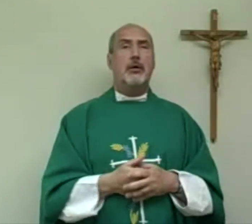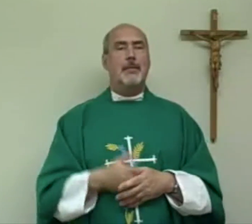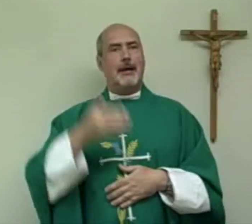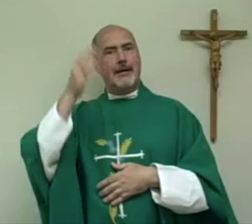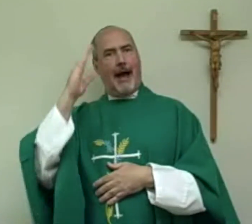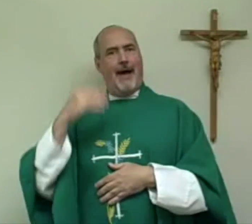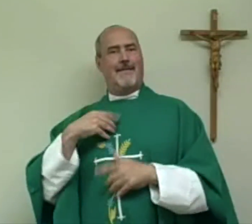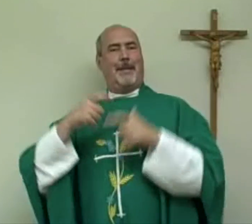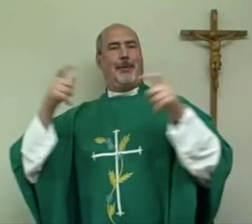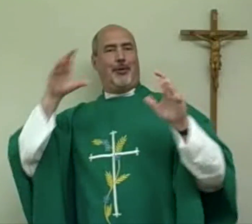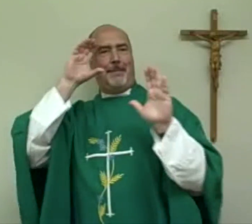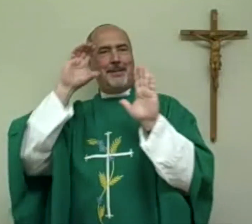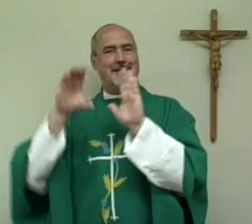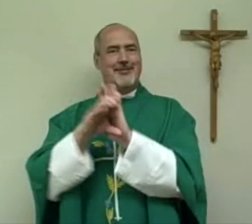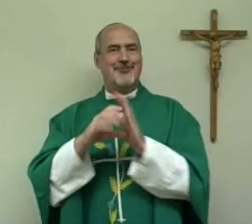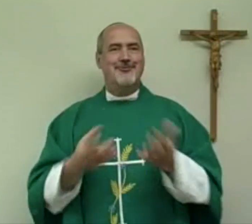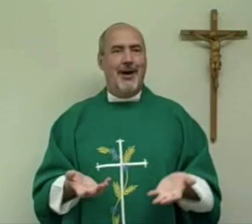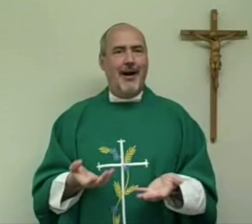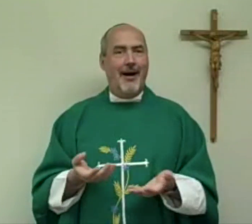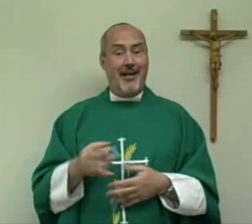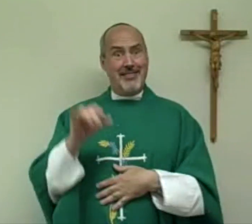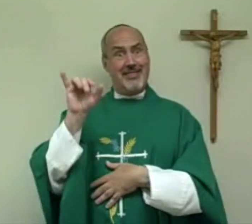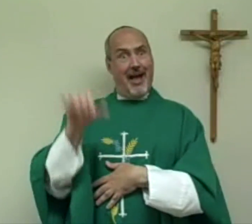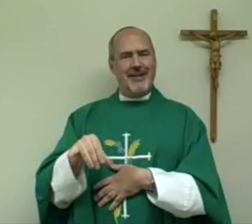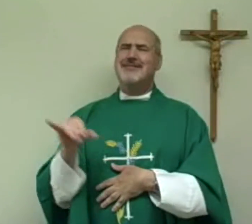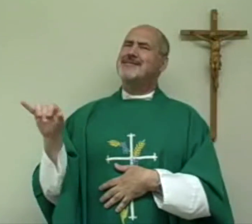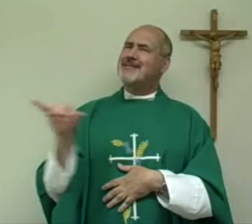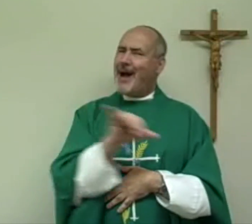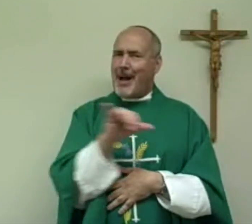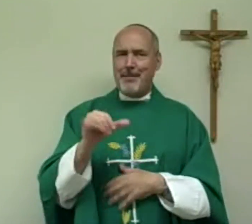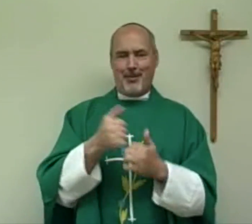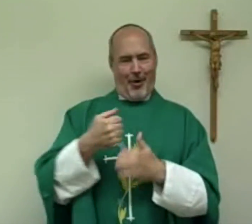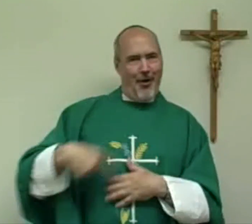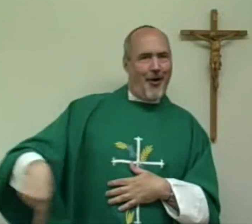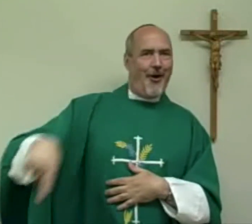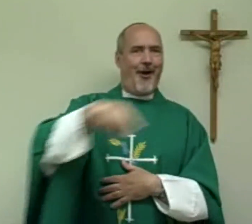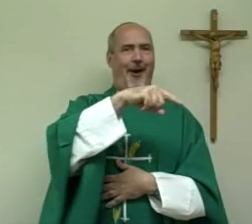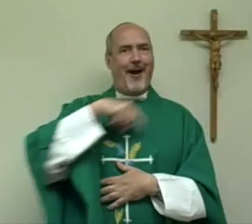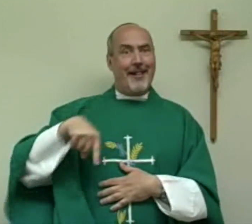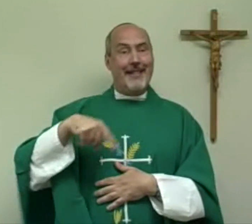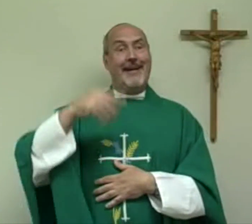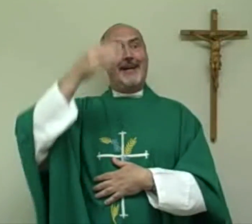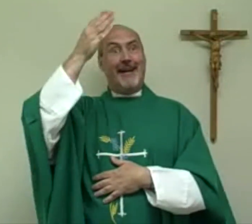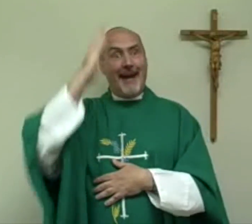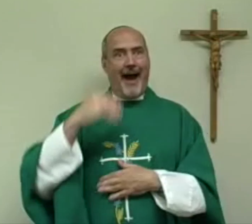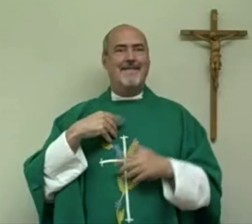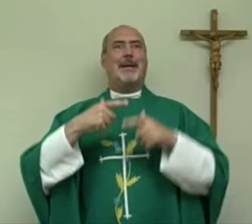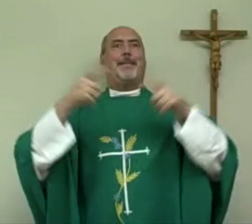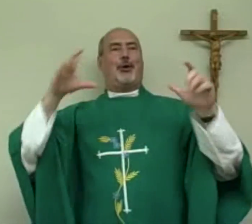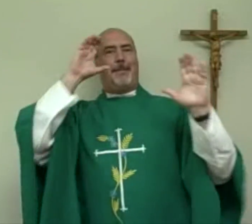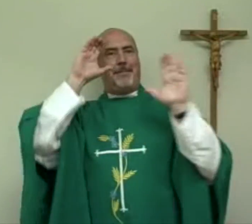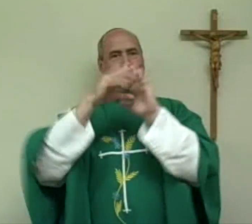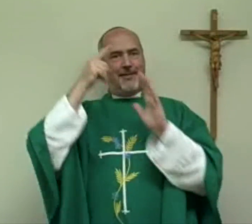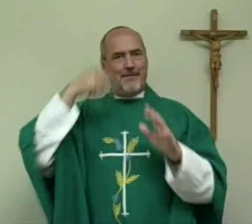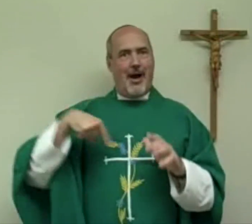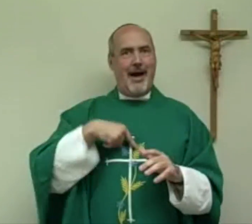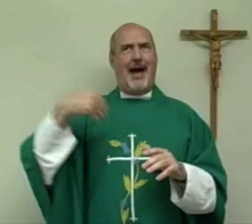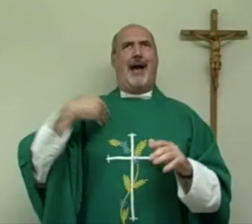And while he may not have imagined that life for himself, God knew the bigger picture. And it's just like us. God knows